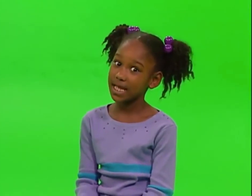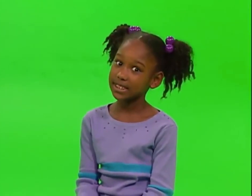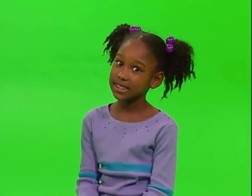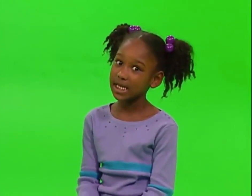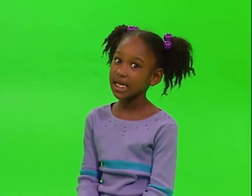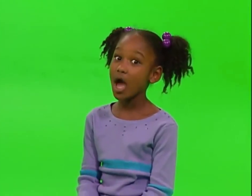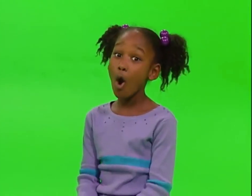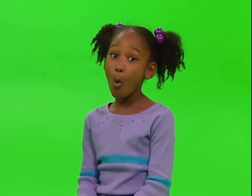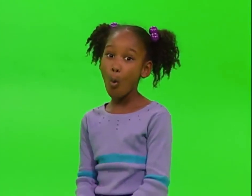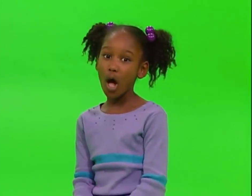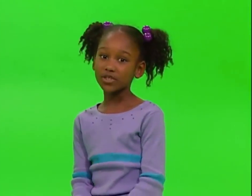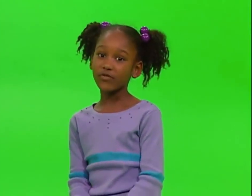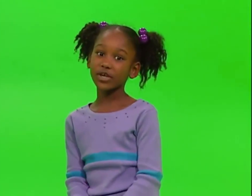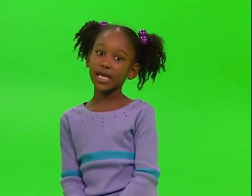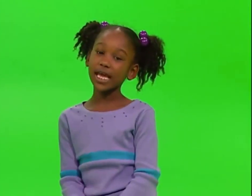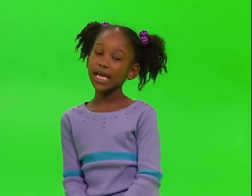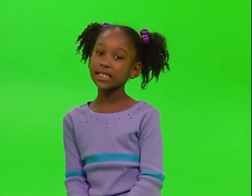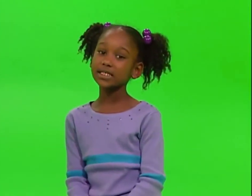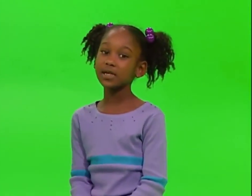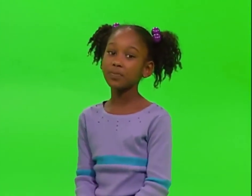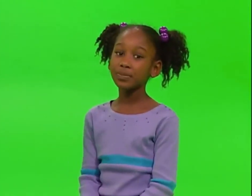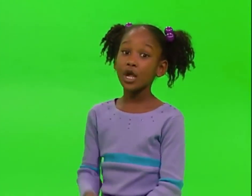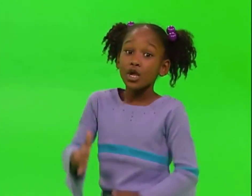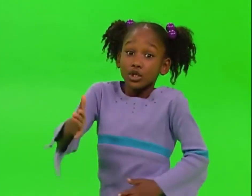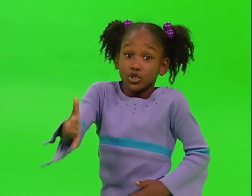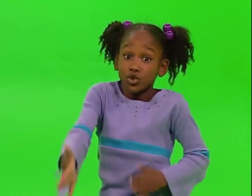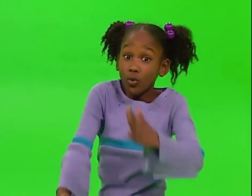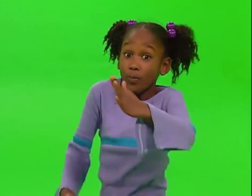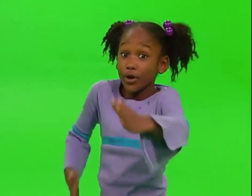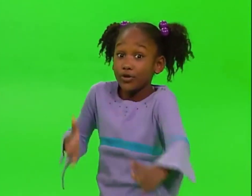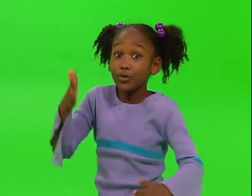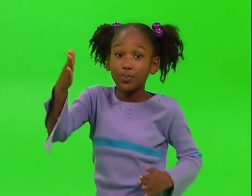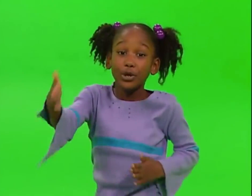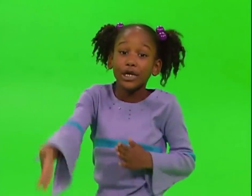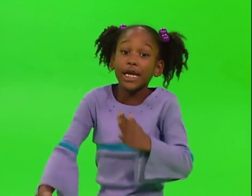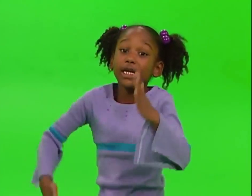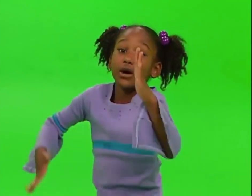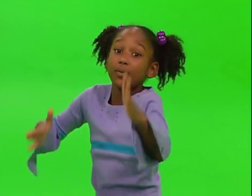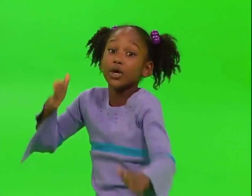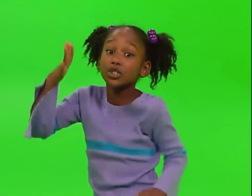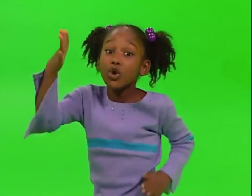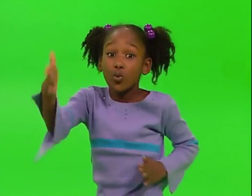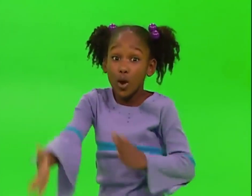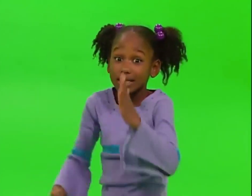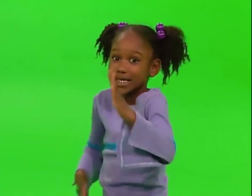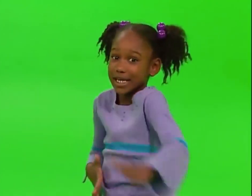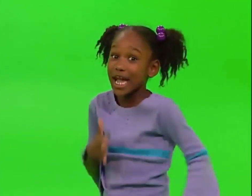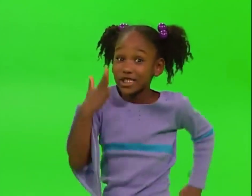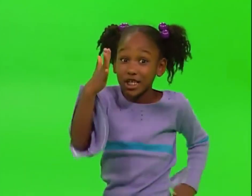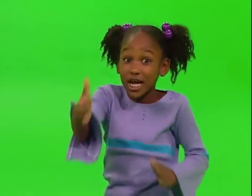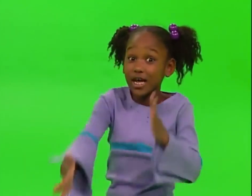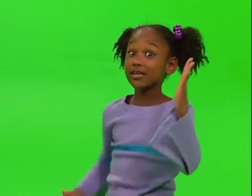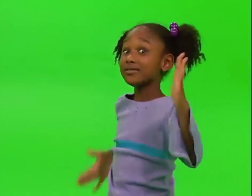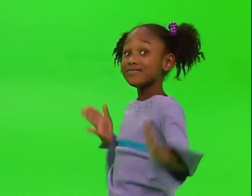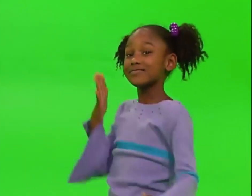Let's see. Watch for the hint. Super duper dinklepuss went to catch the